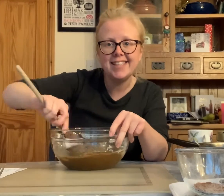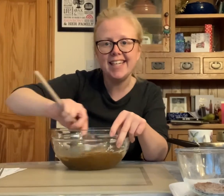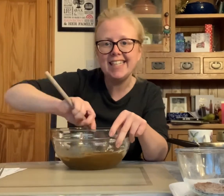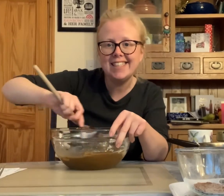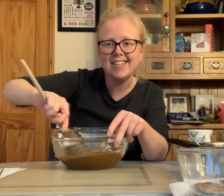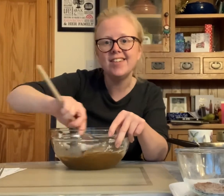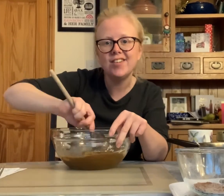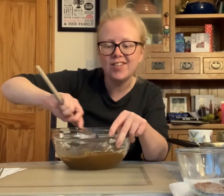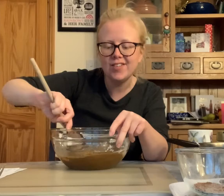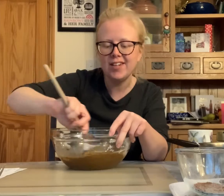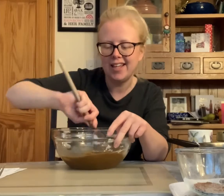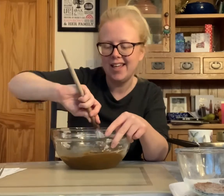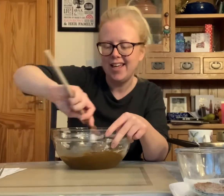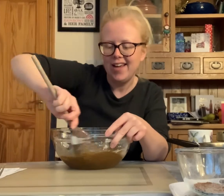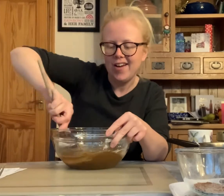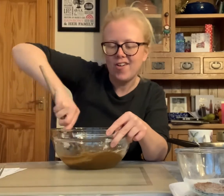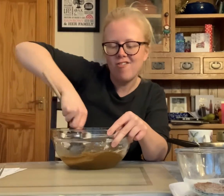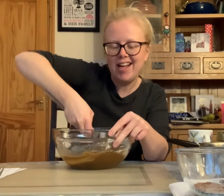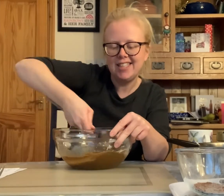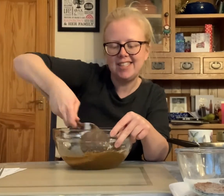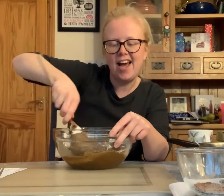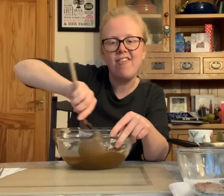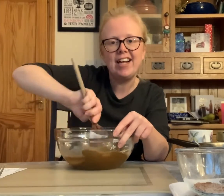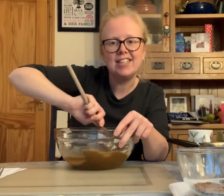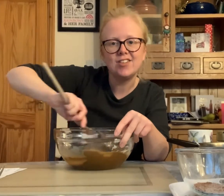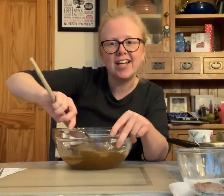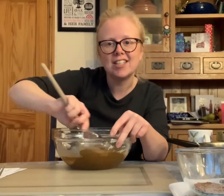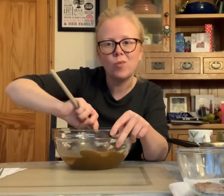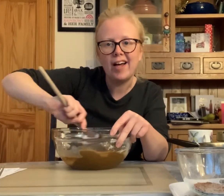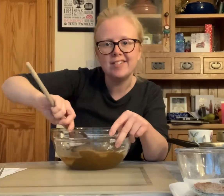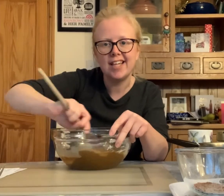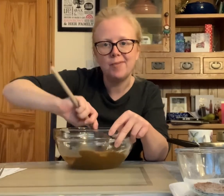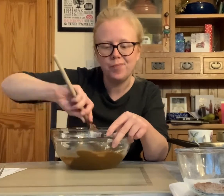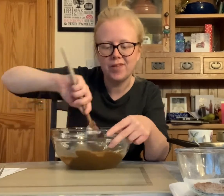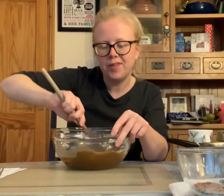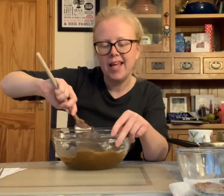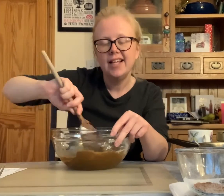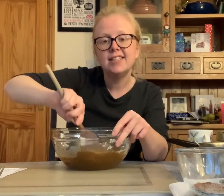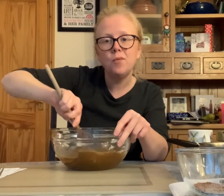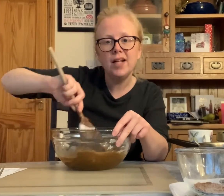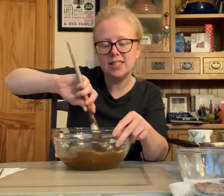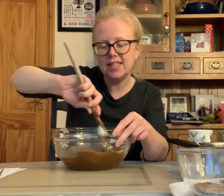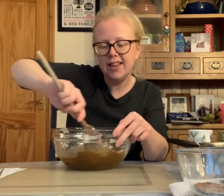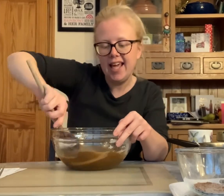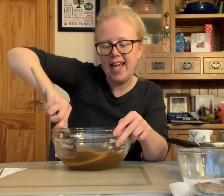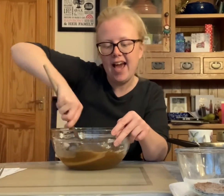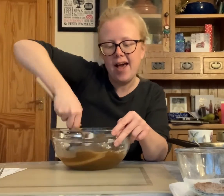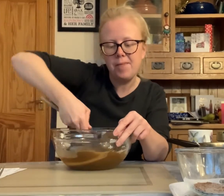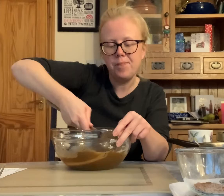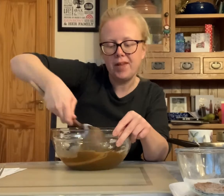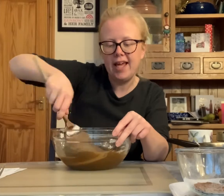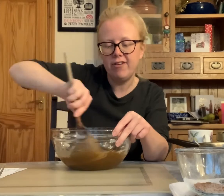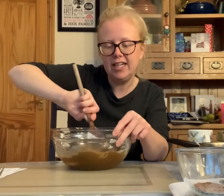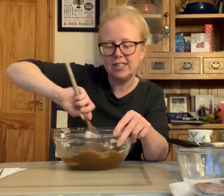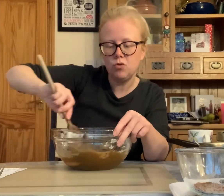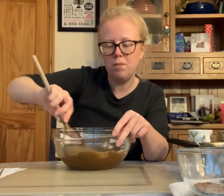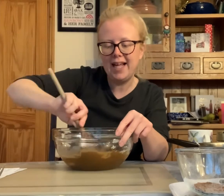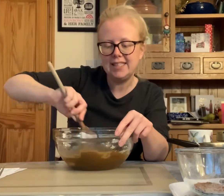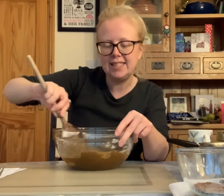ready soon. Great stirring, little cooks, well done. So once the ingredients are all blended together